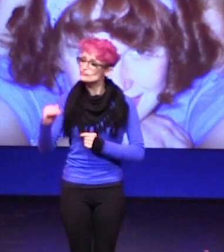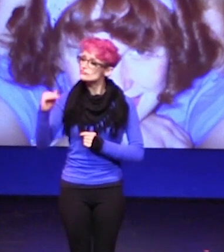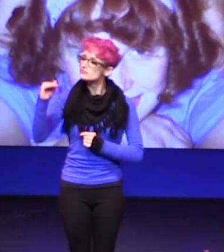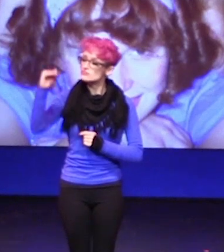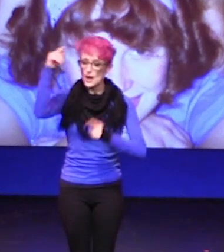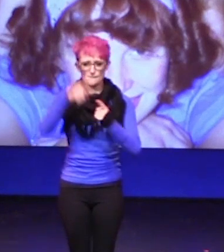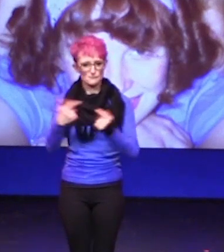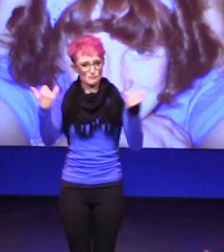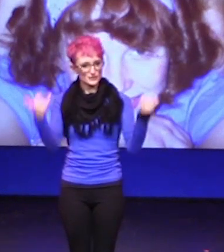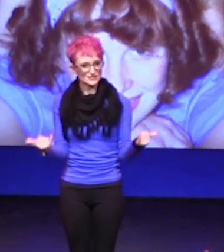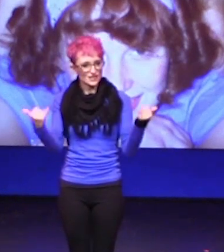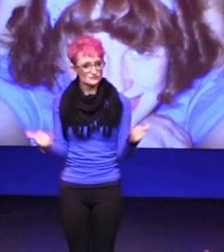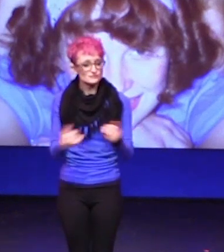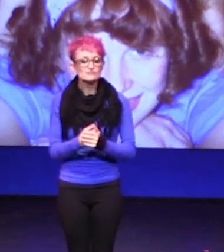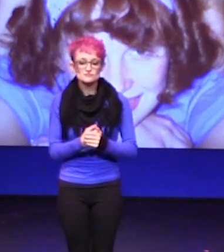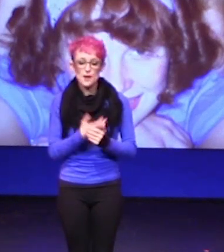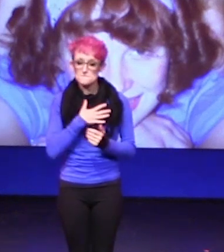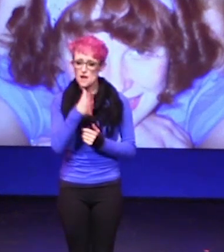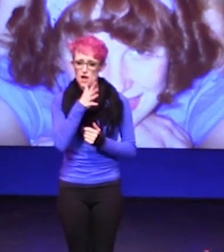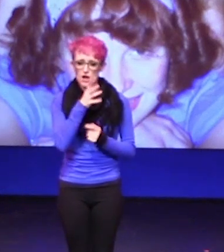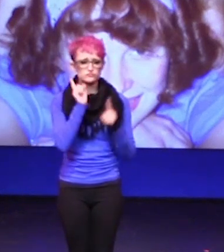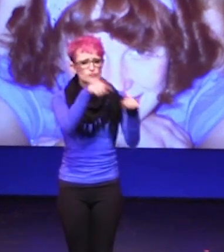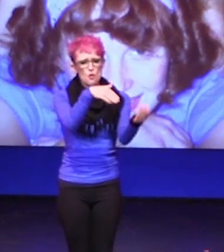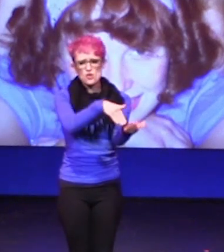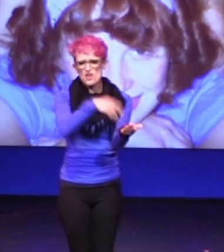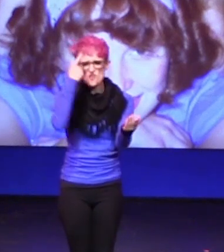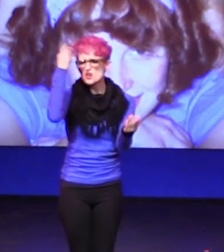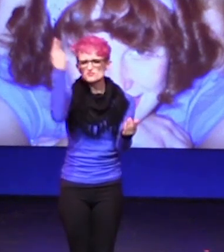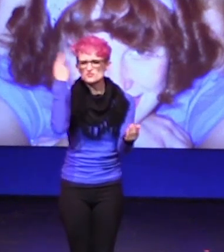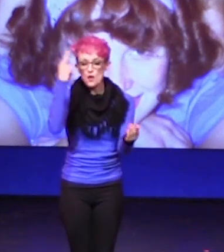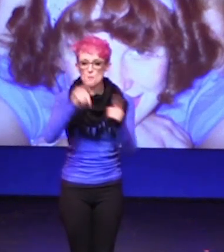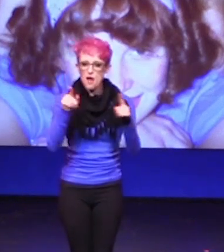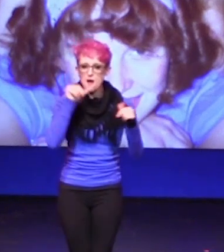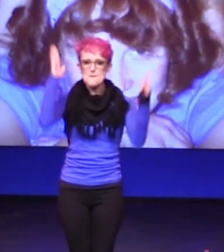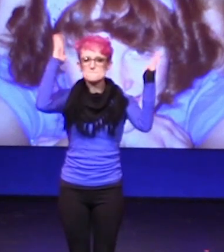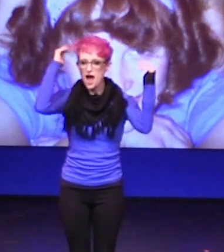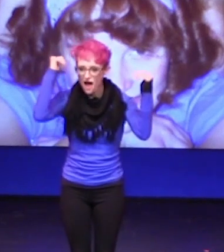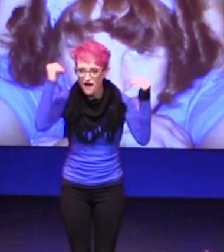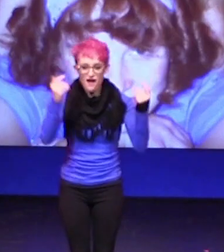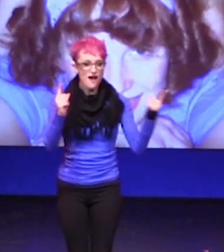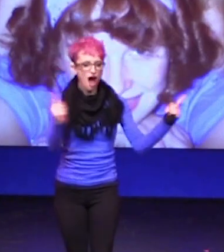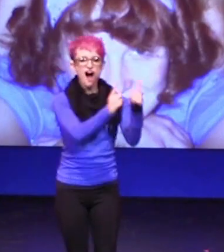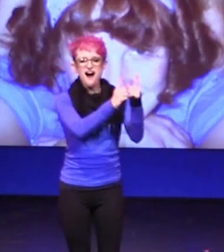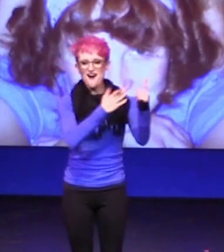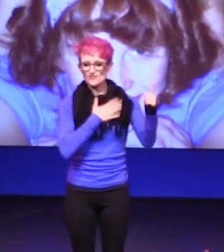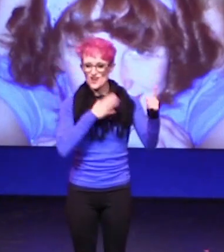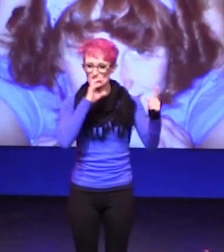and I was able to use it. And up until today, I still use it. So one day, my mom saw